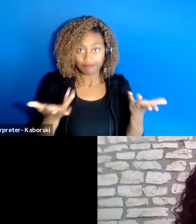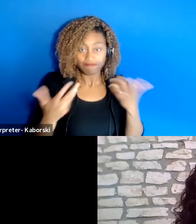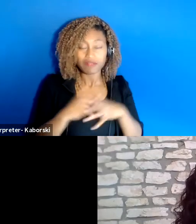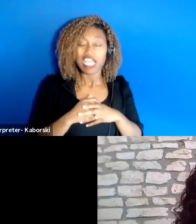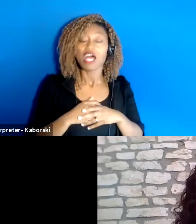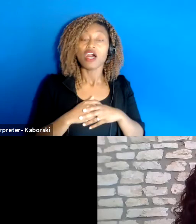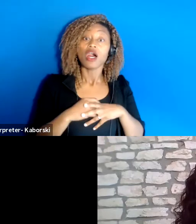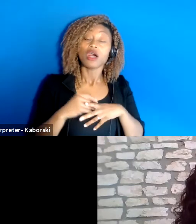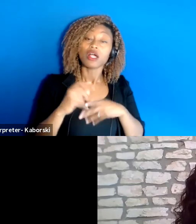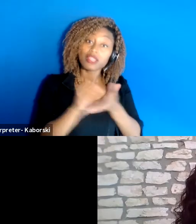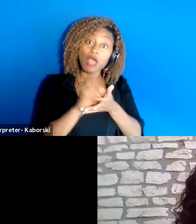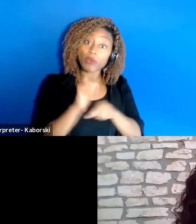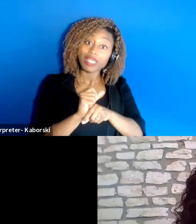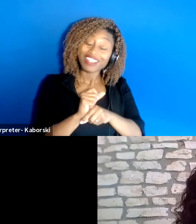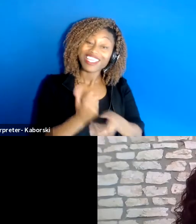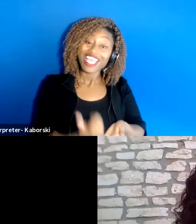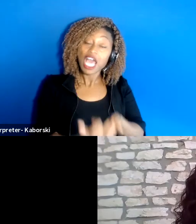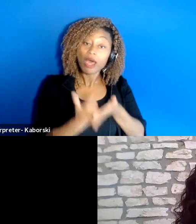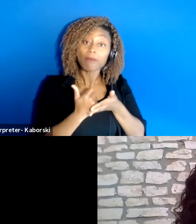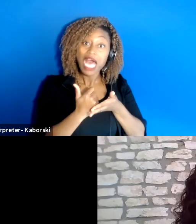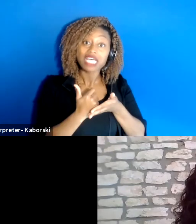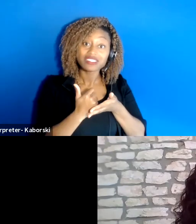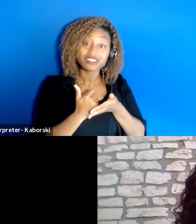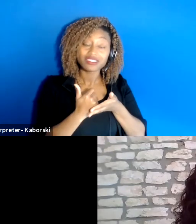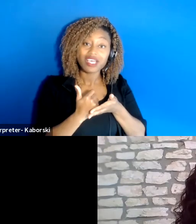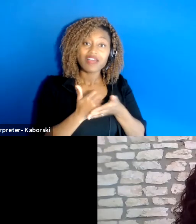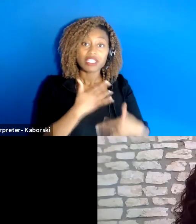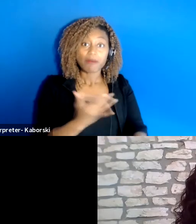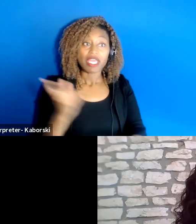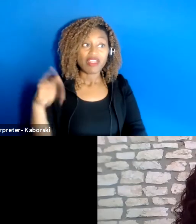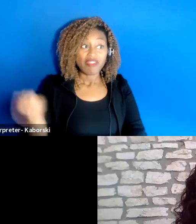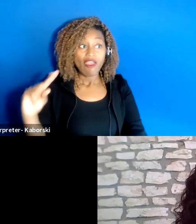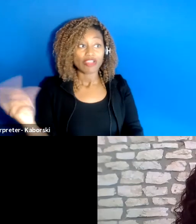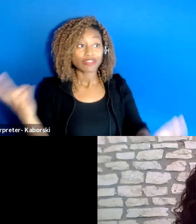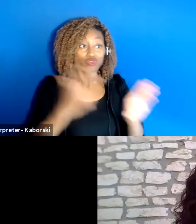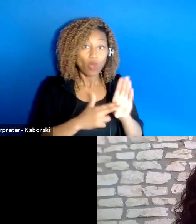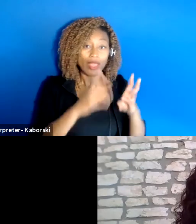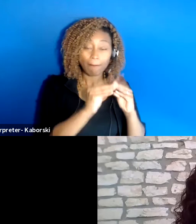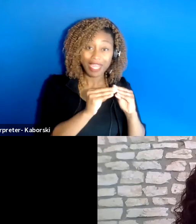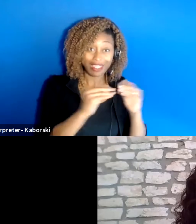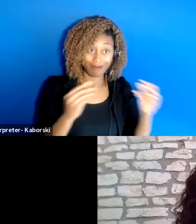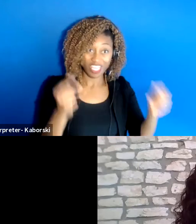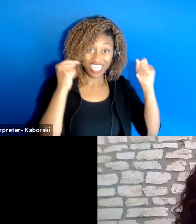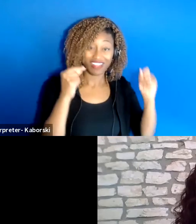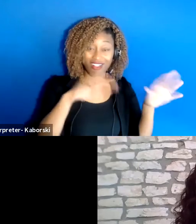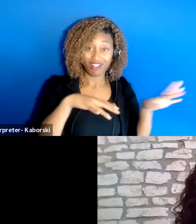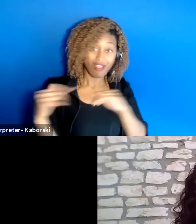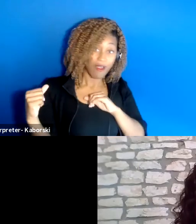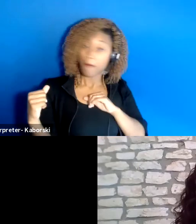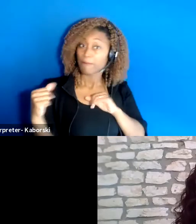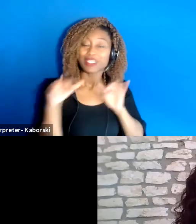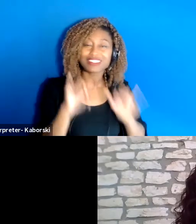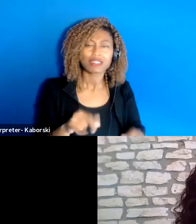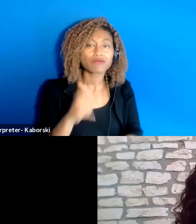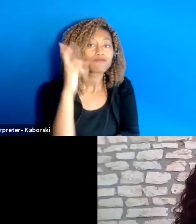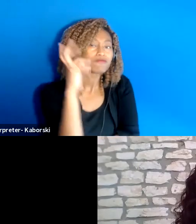helped bring about, you know, they typically come to the meeting and they don't immediately leave. They will stay and listen in.